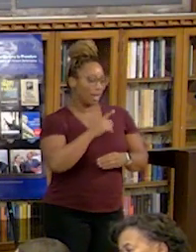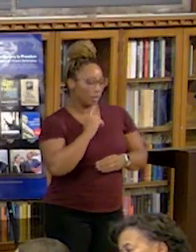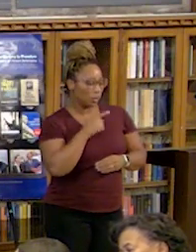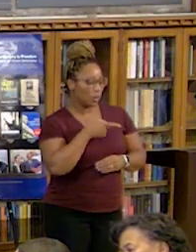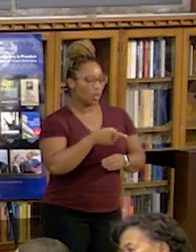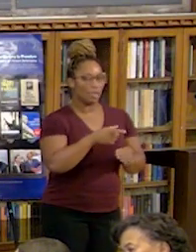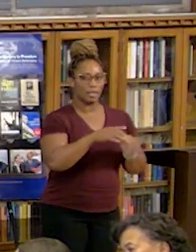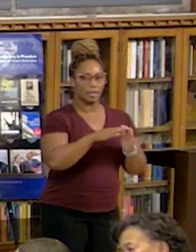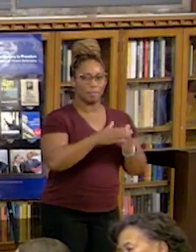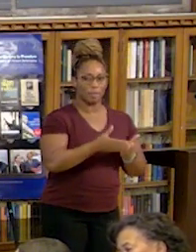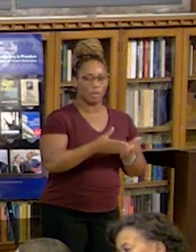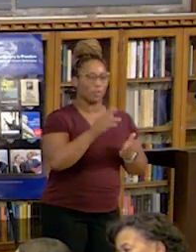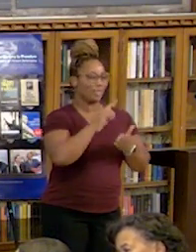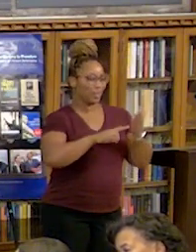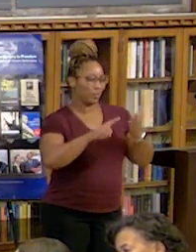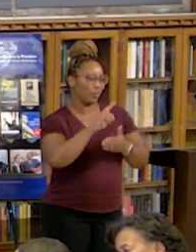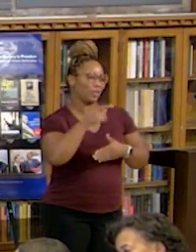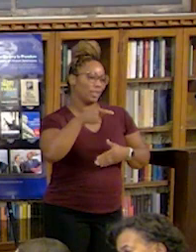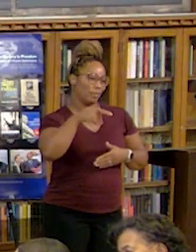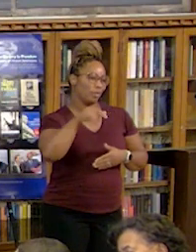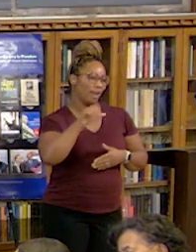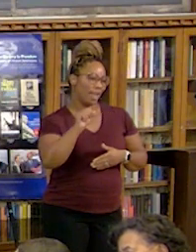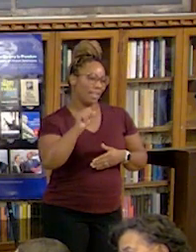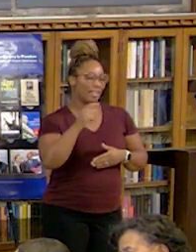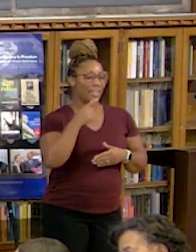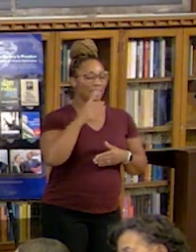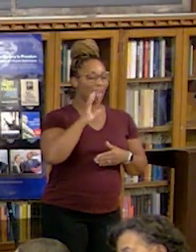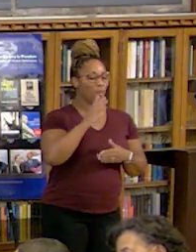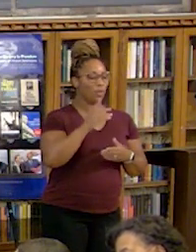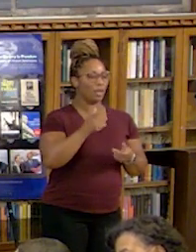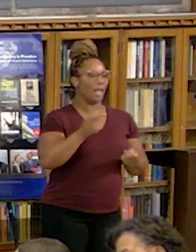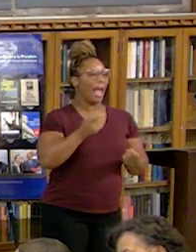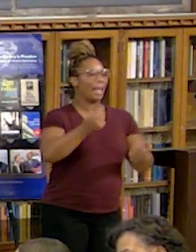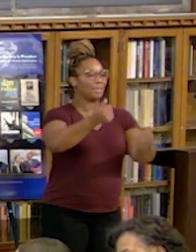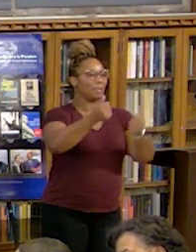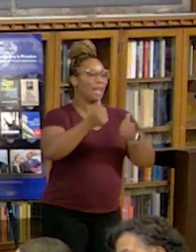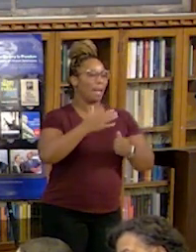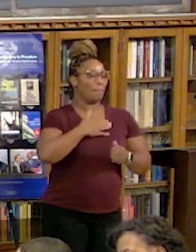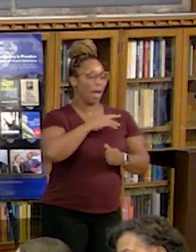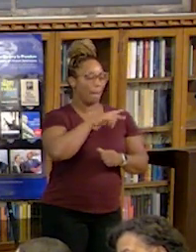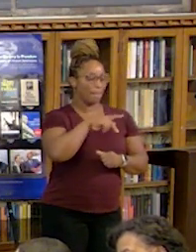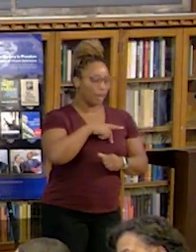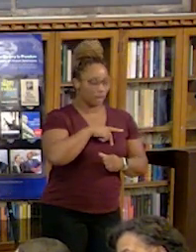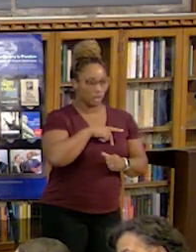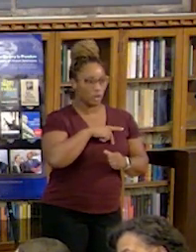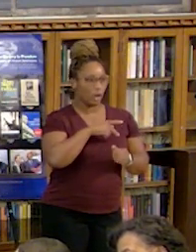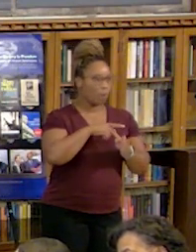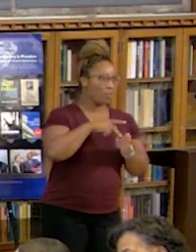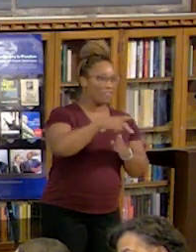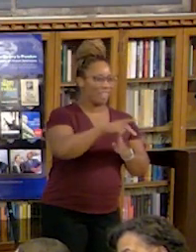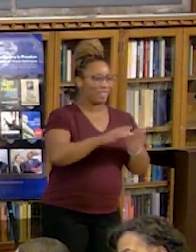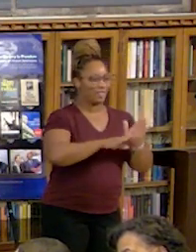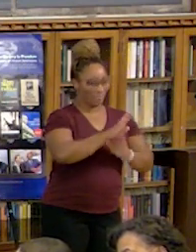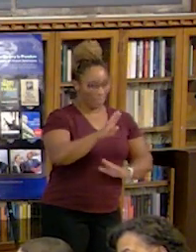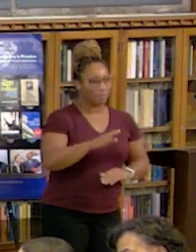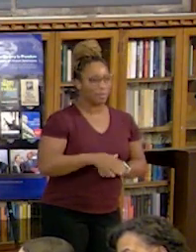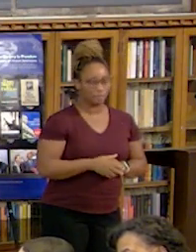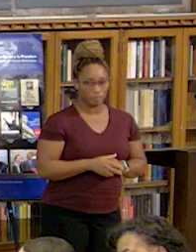it was a university press that that would expedite my own personal professional